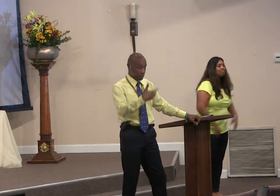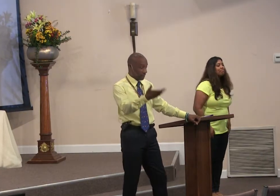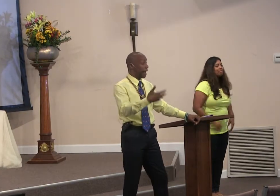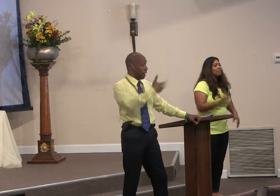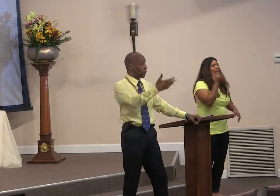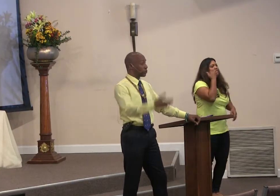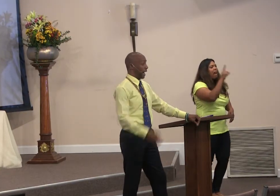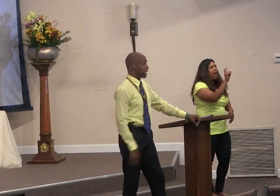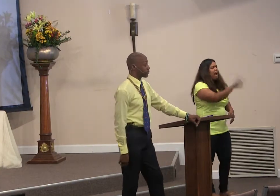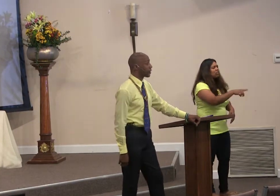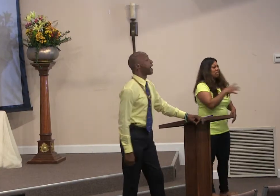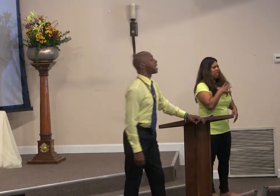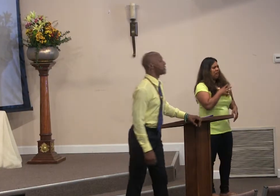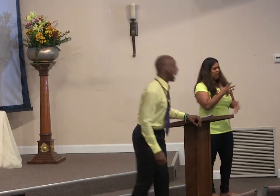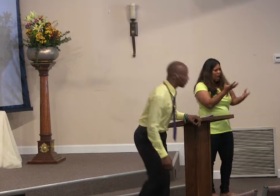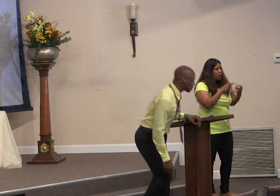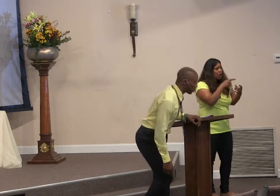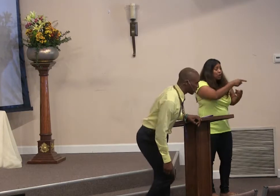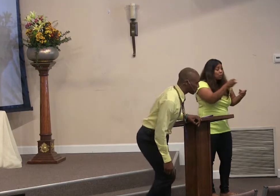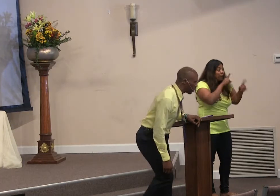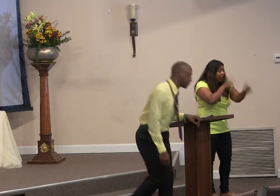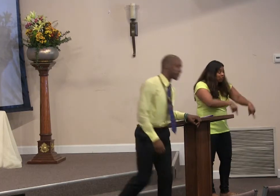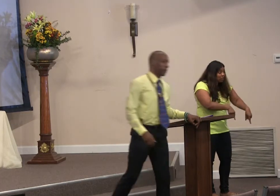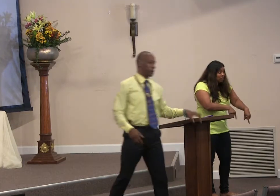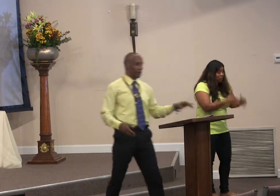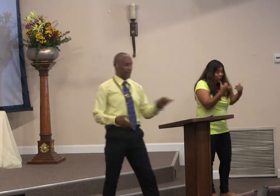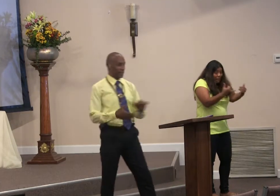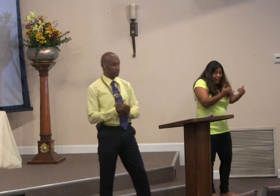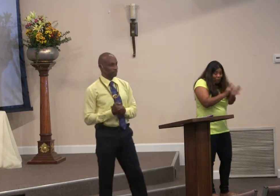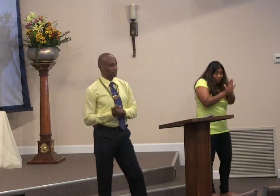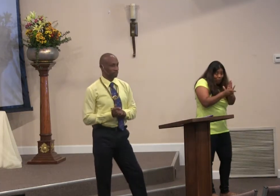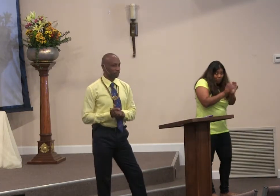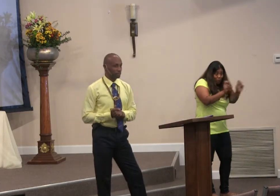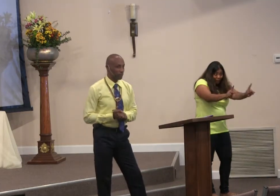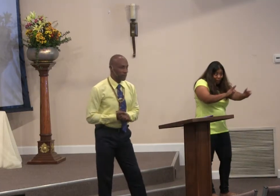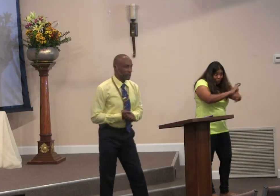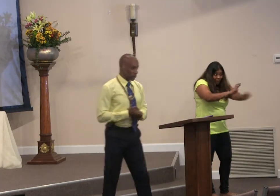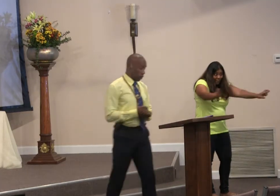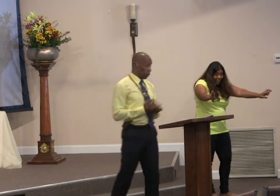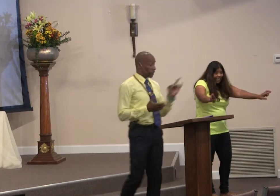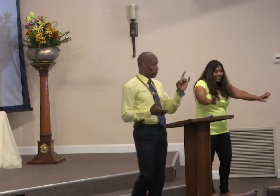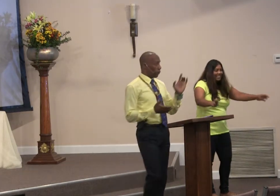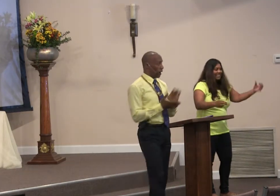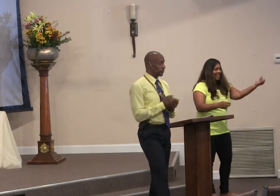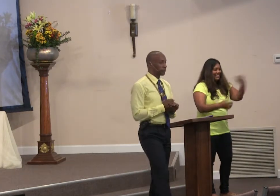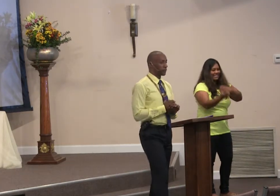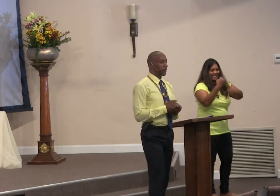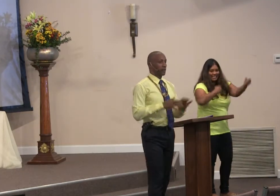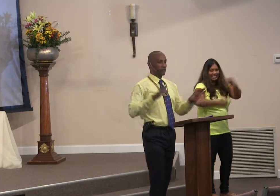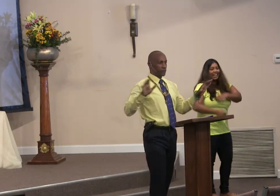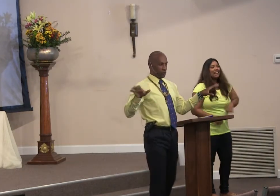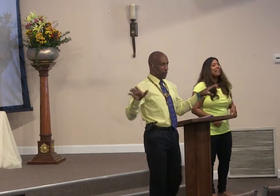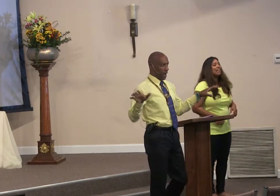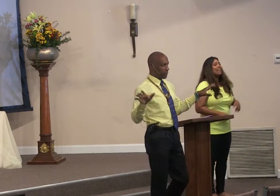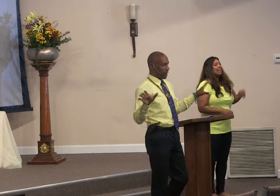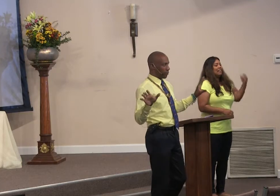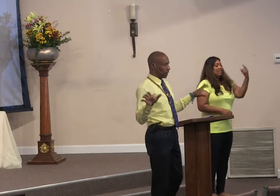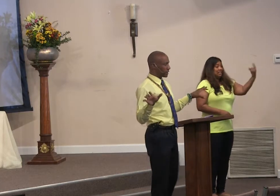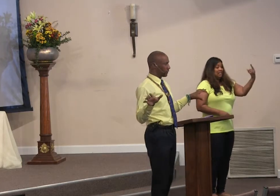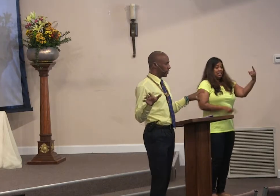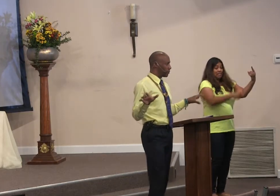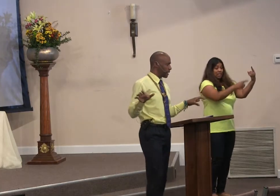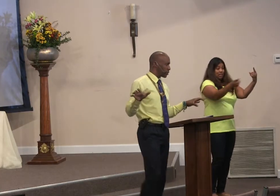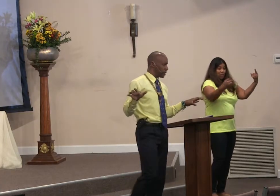natural question that I want you to answer, and now is one of those moments. Are you ready? Yes. So, number one, do you have